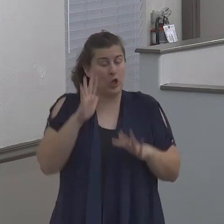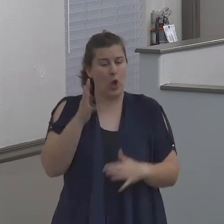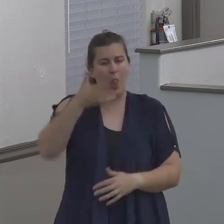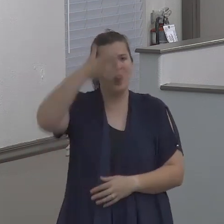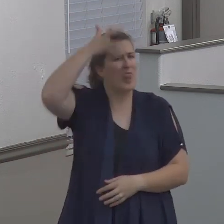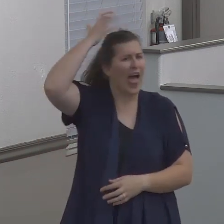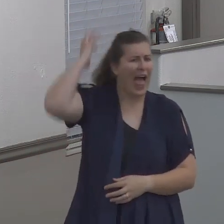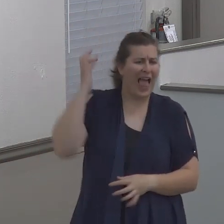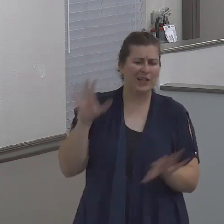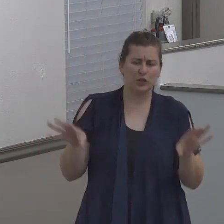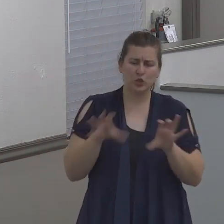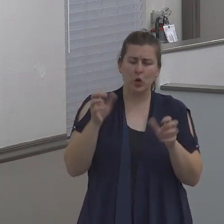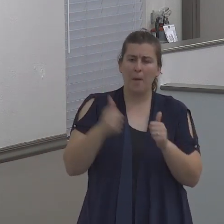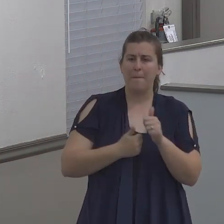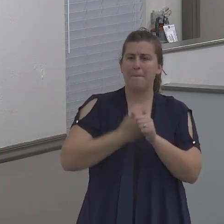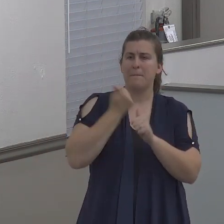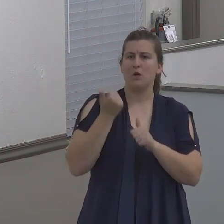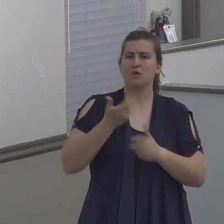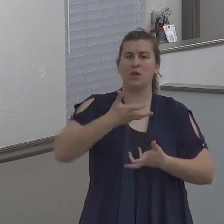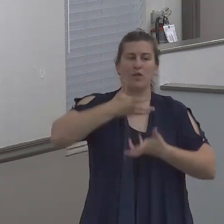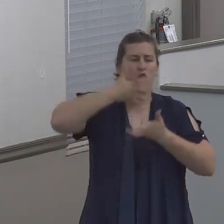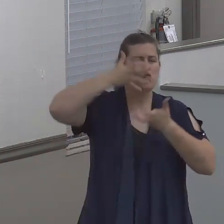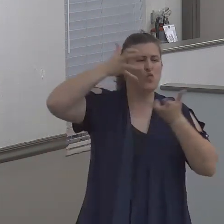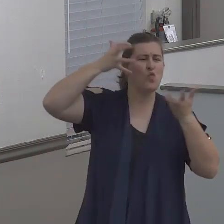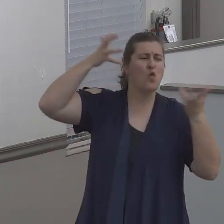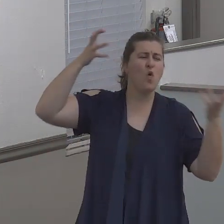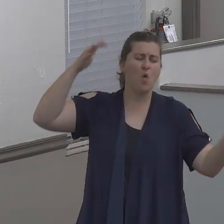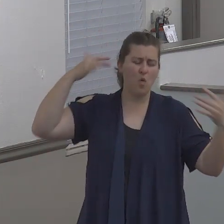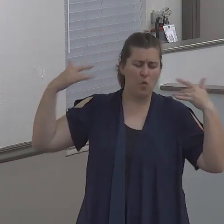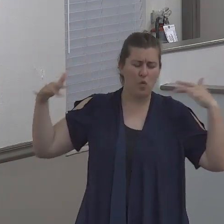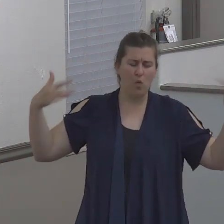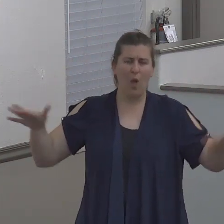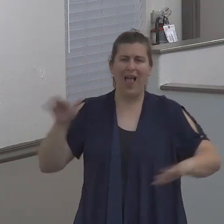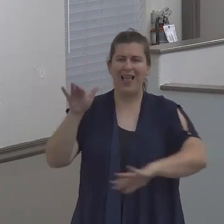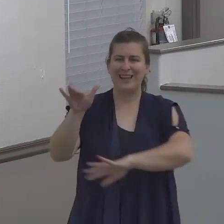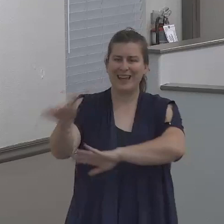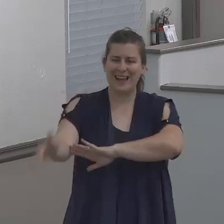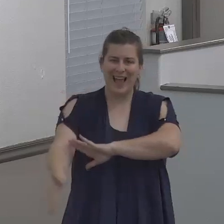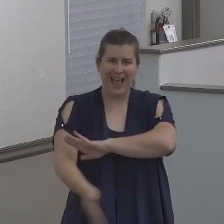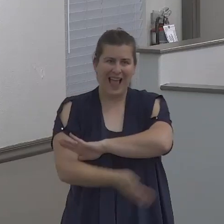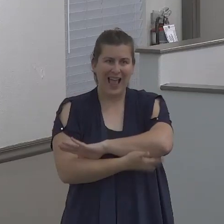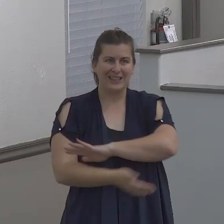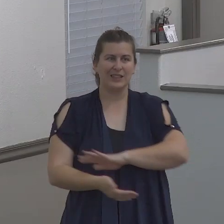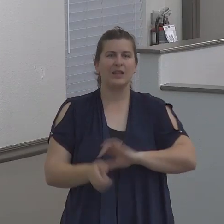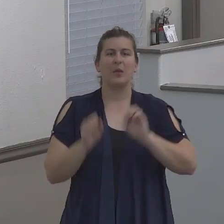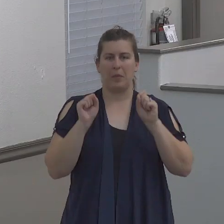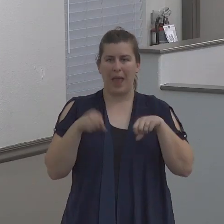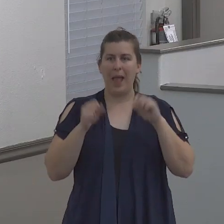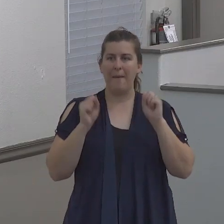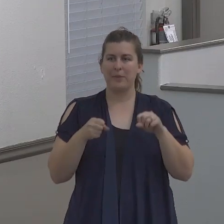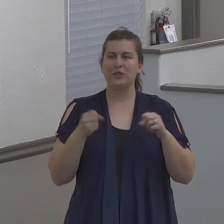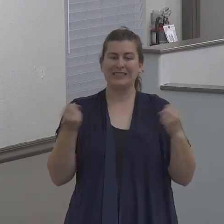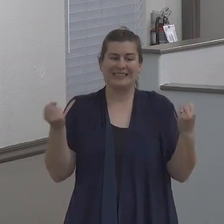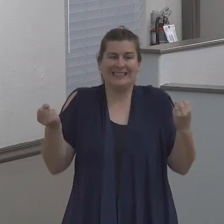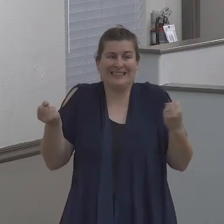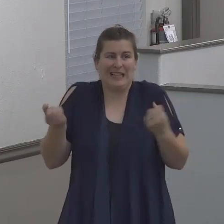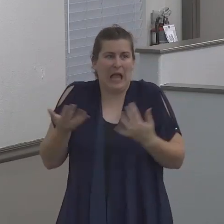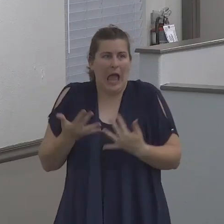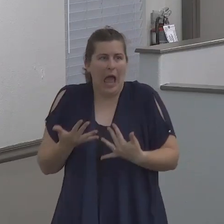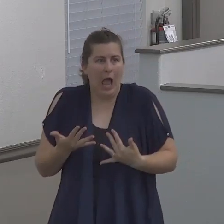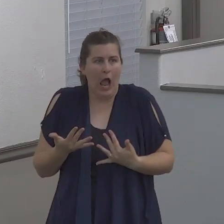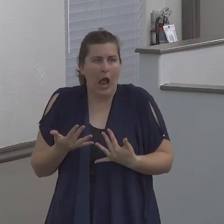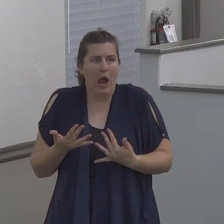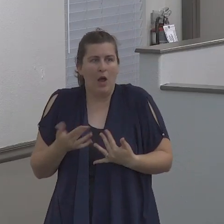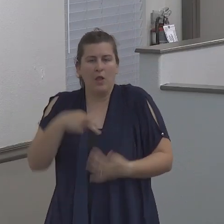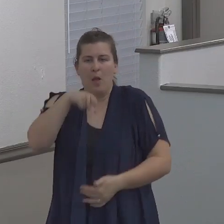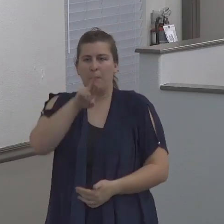I didn't know this either, that lions do most of their roaring at night so that they can